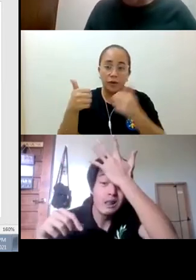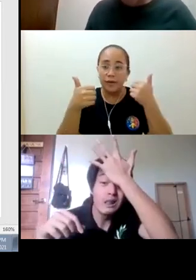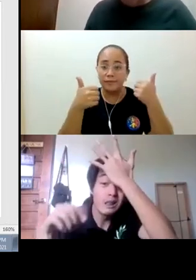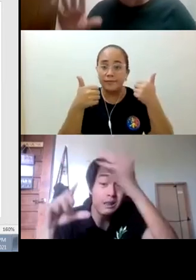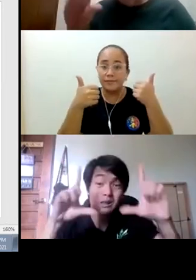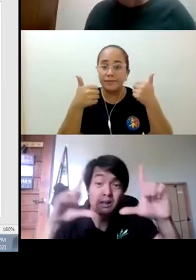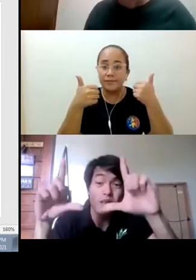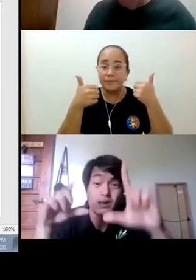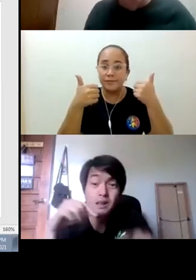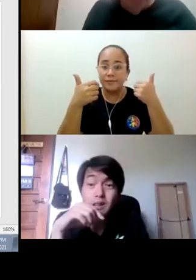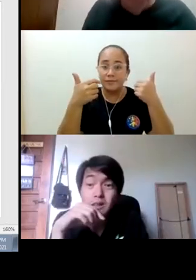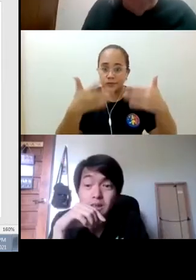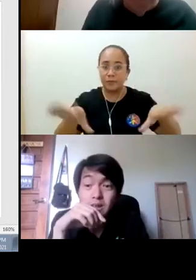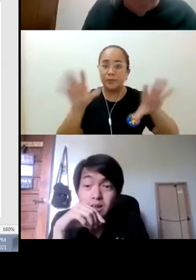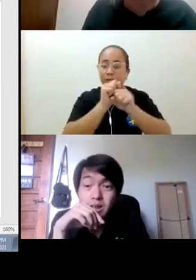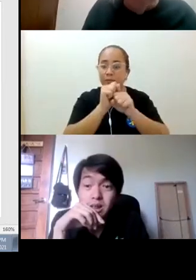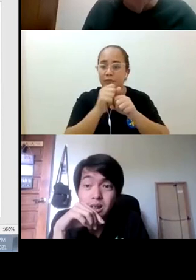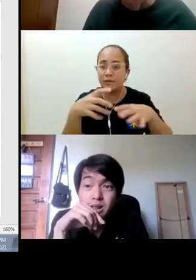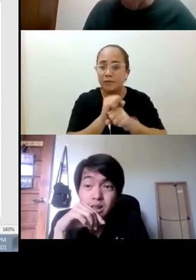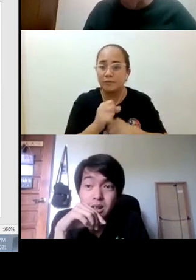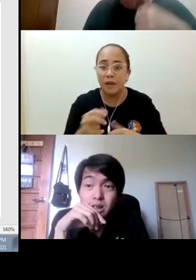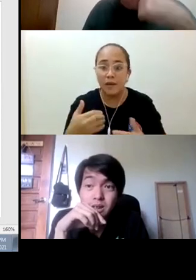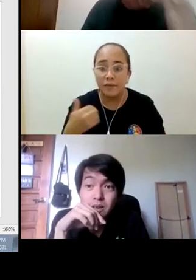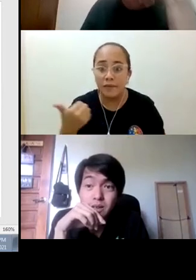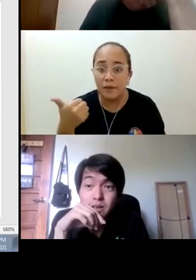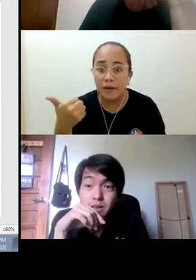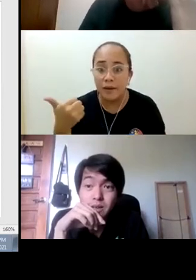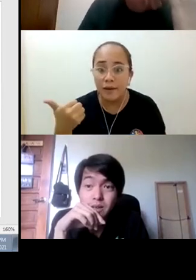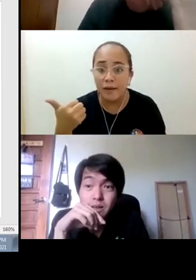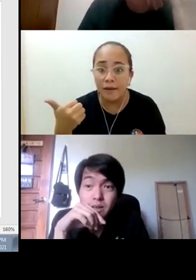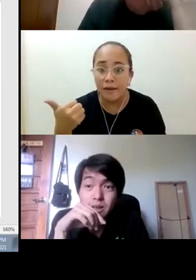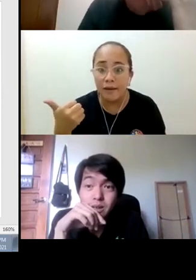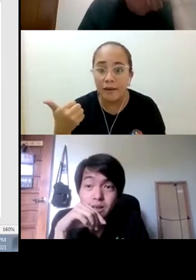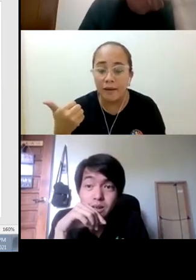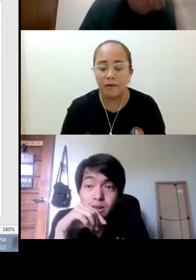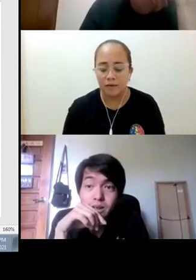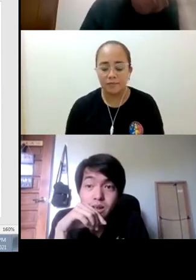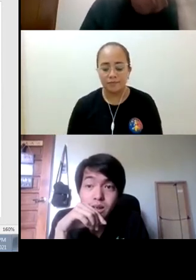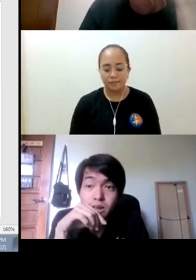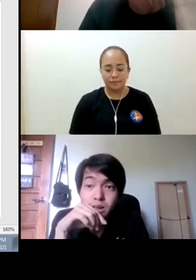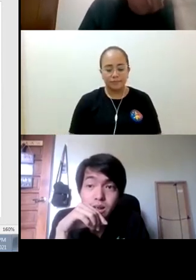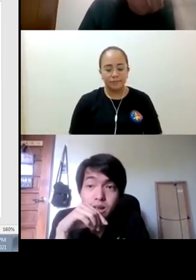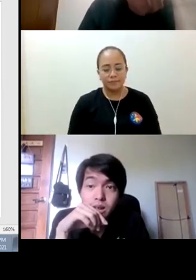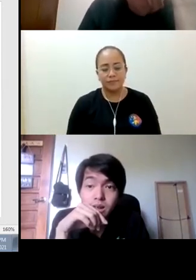so let's close it down. Other, we have another one. Okay, this is lesson 6. Lessons, so, yeah. Okay.